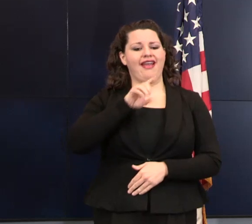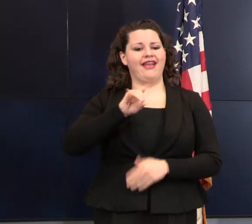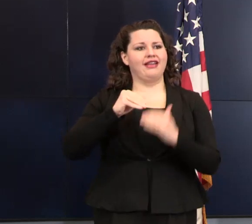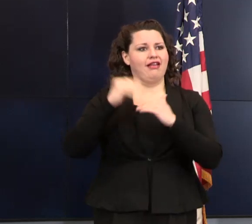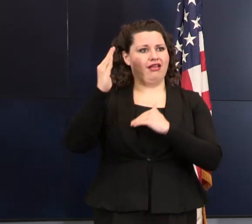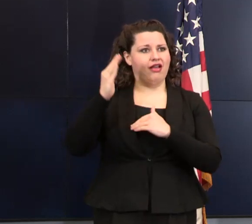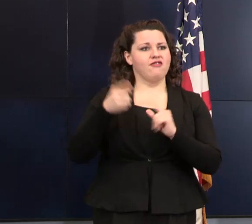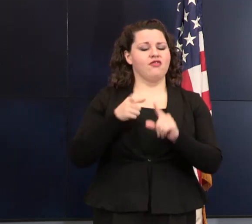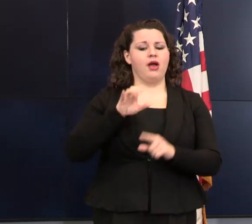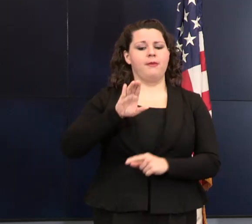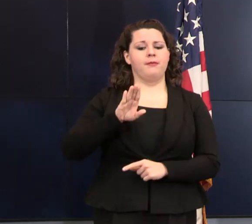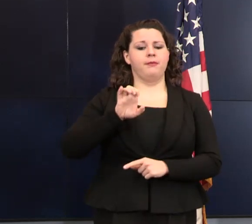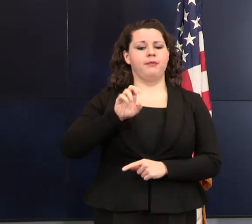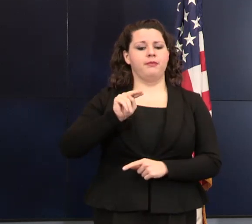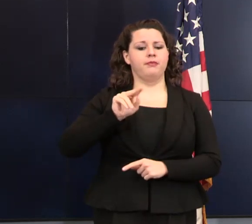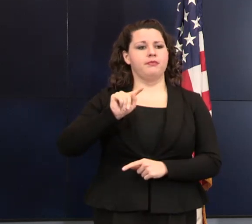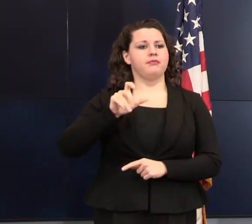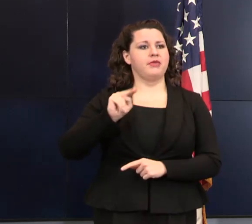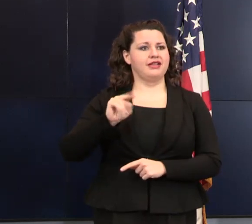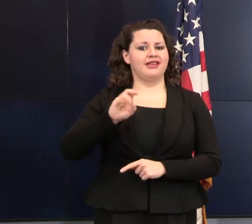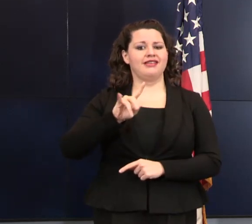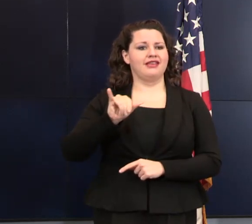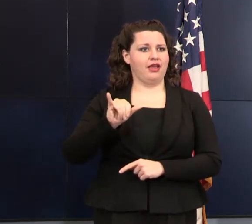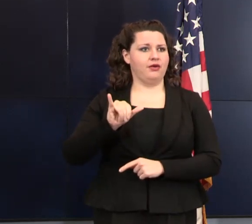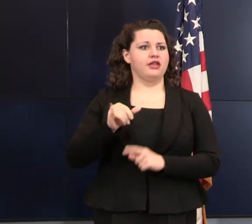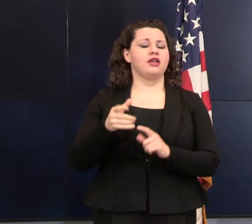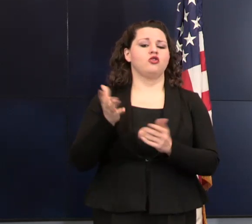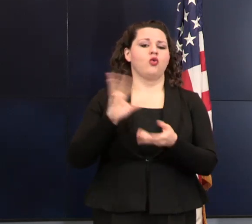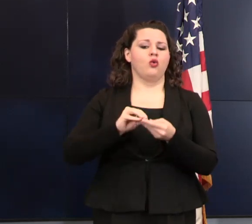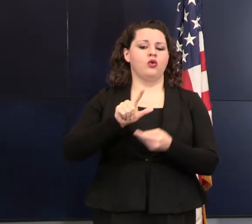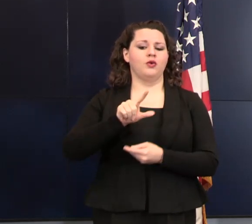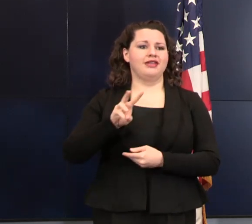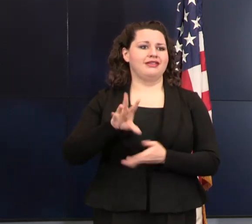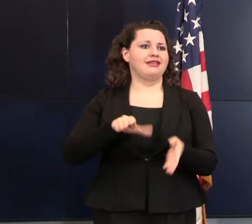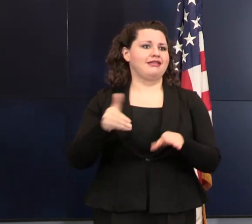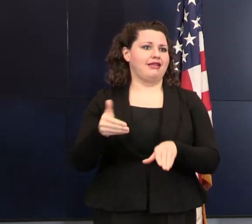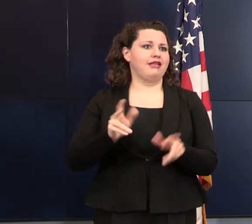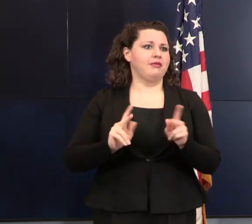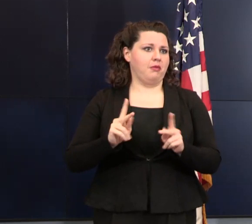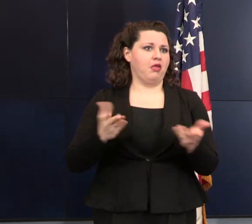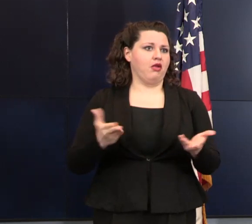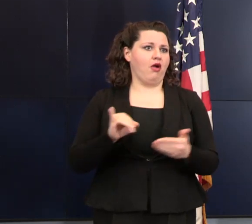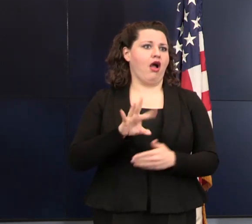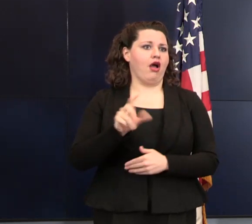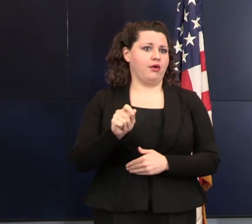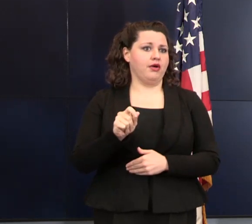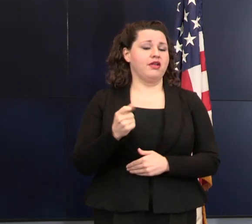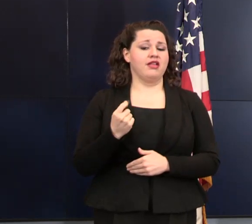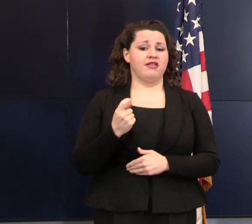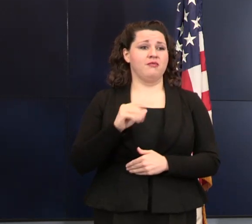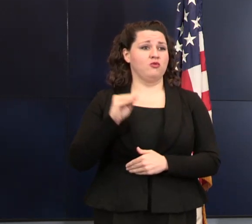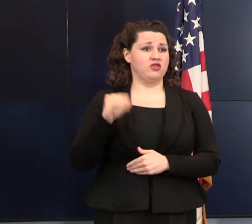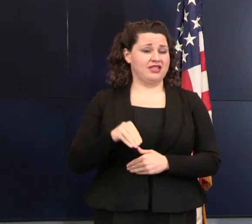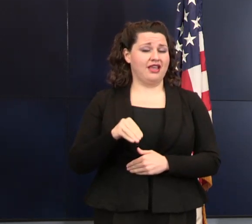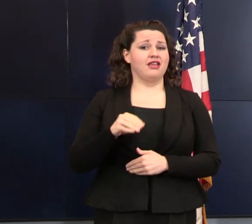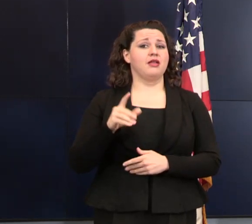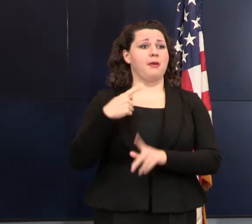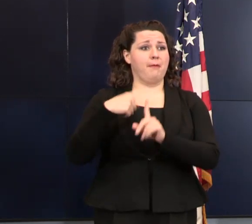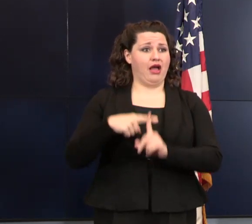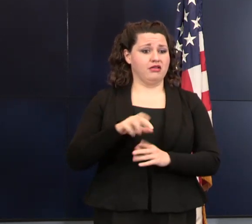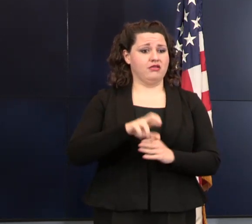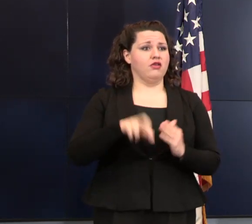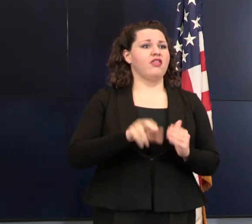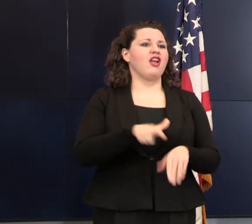County, for a total of 26 deaths in Iowa. 11% of the positive cases are long-term